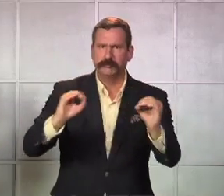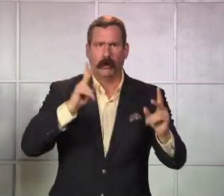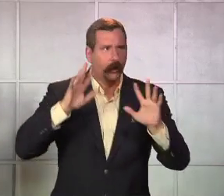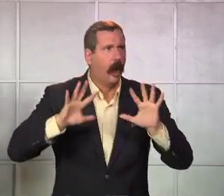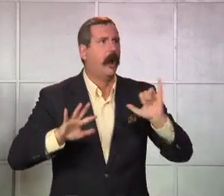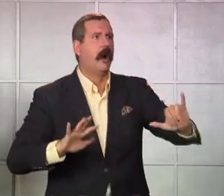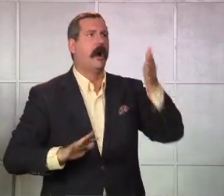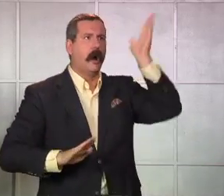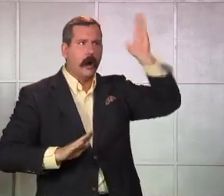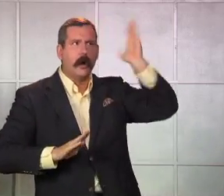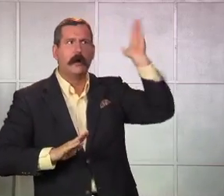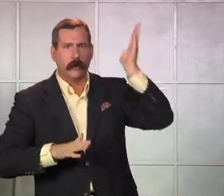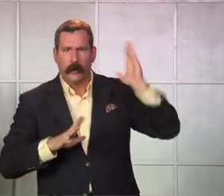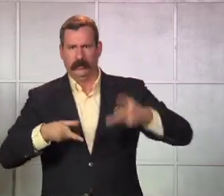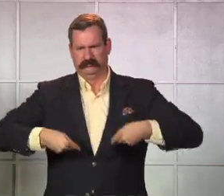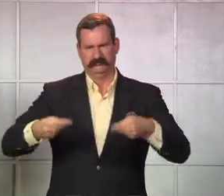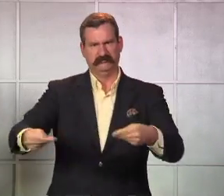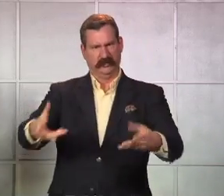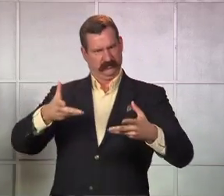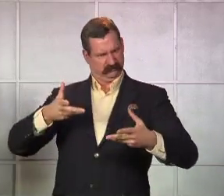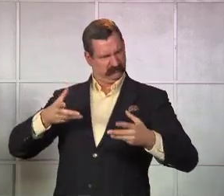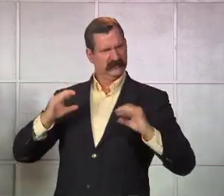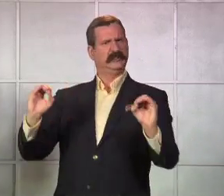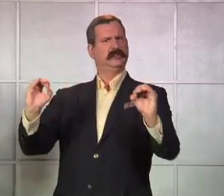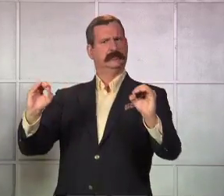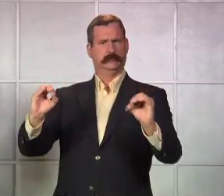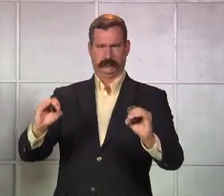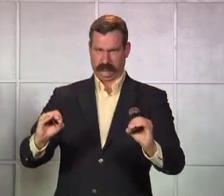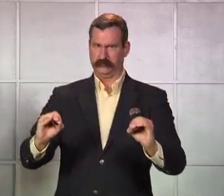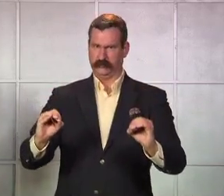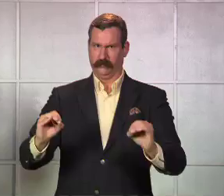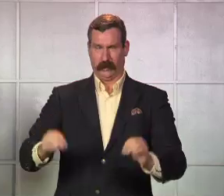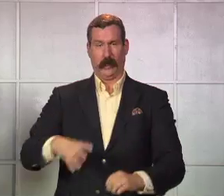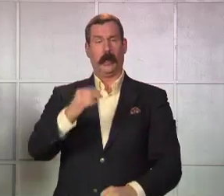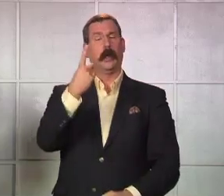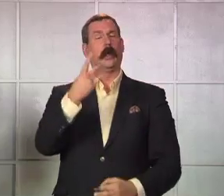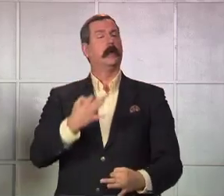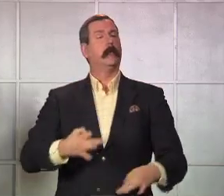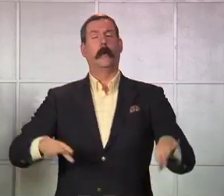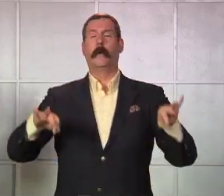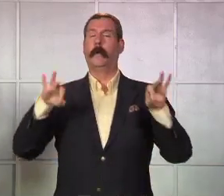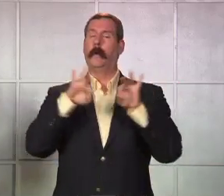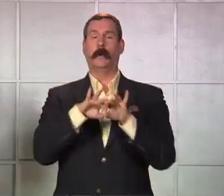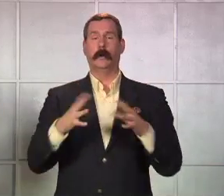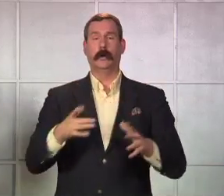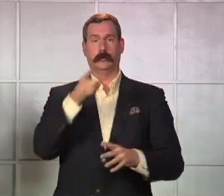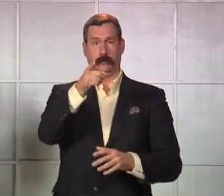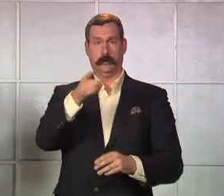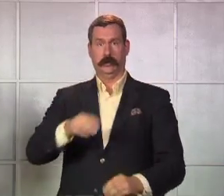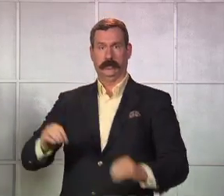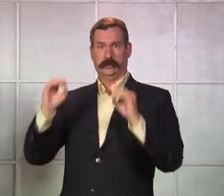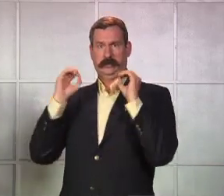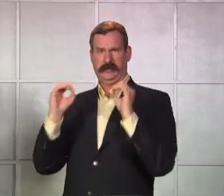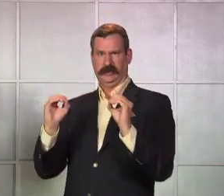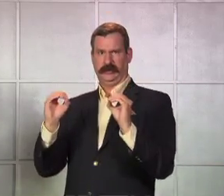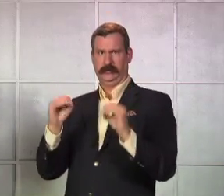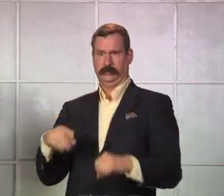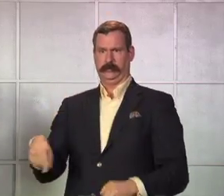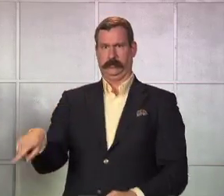They will be able to equip and teach others. It is most important that you teach your team how to